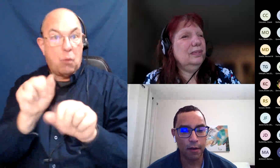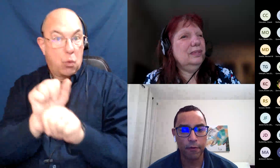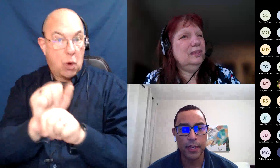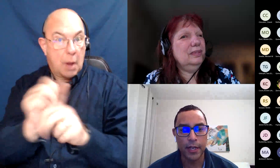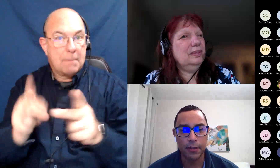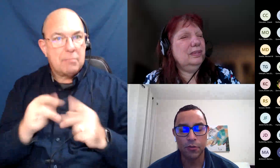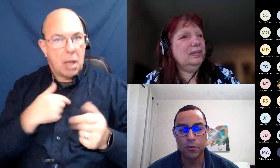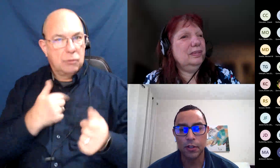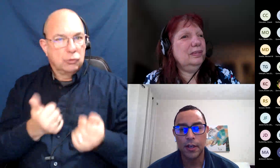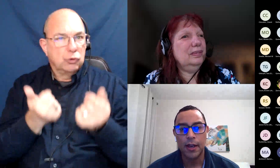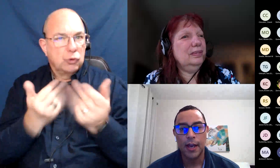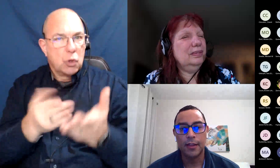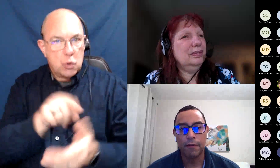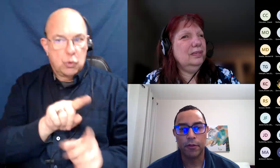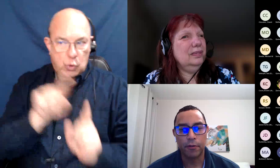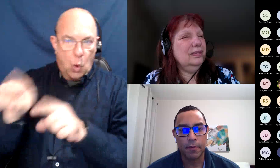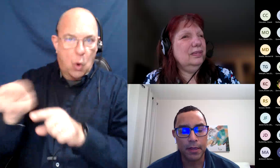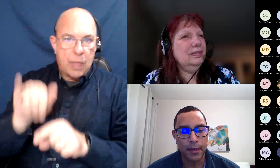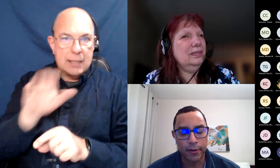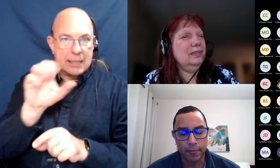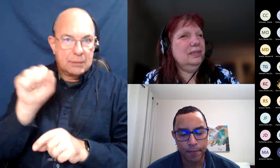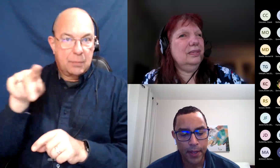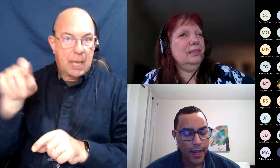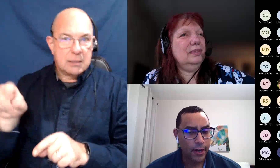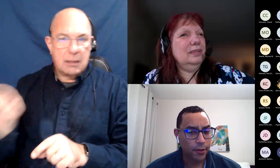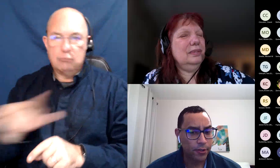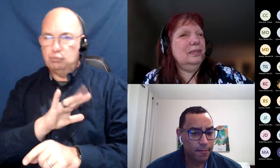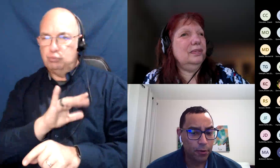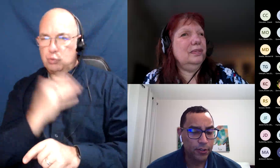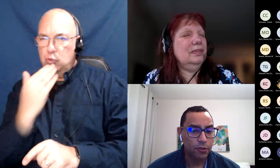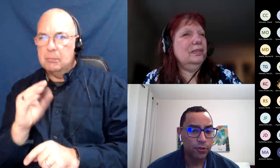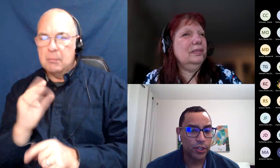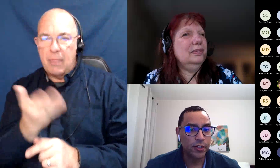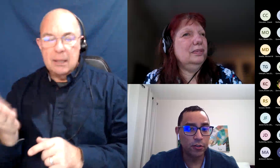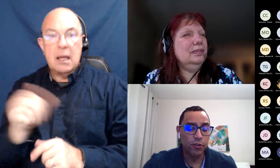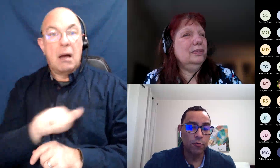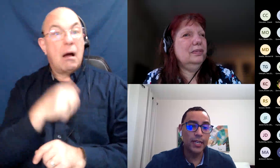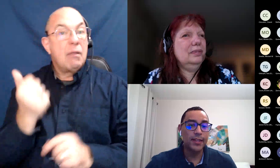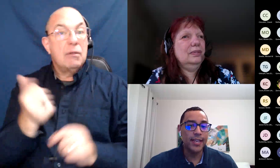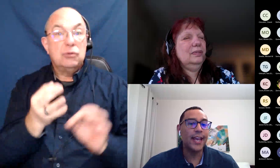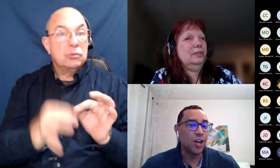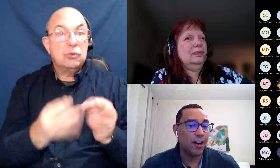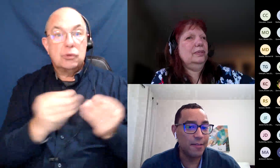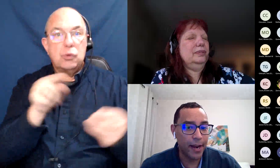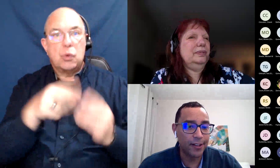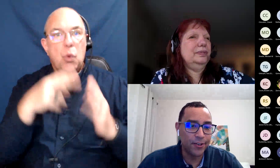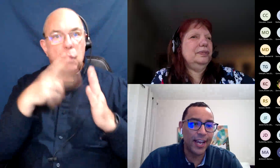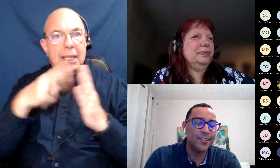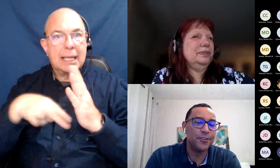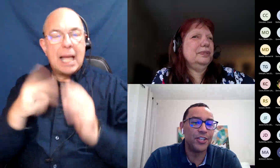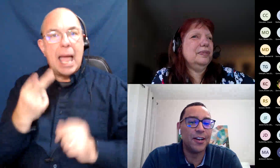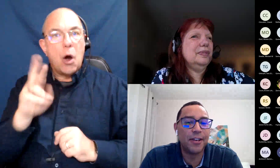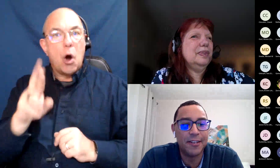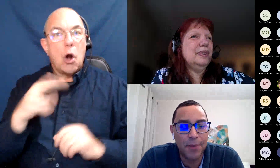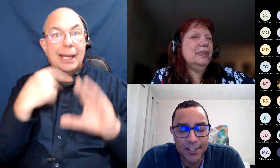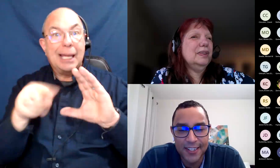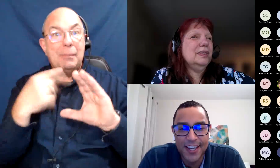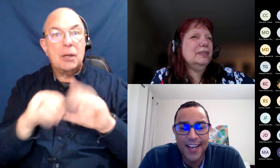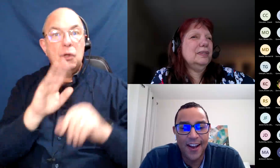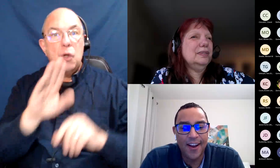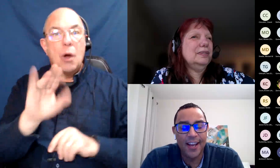through the offering at the school, and they offer great material. Another simple solution is also read the HR email you get in your